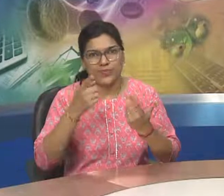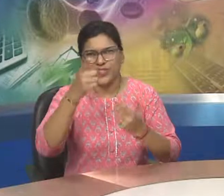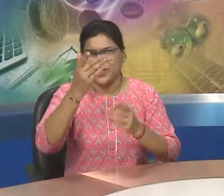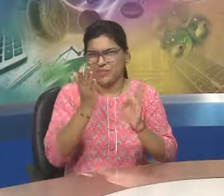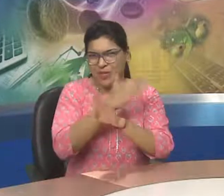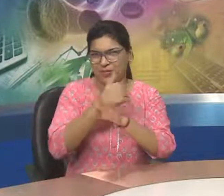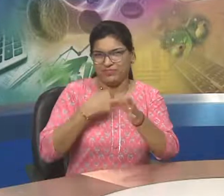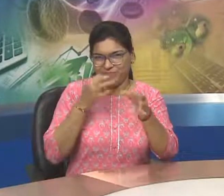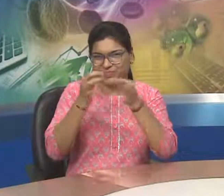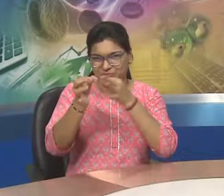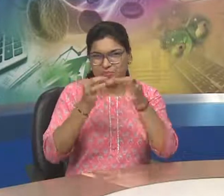capacity